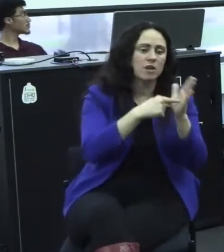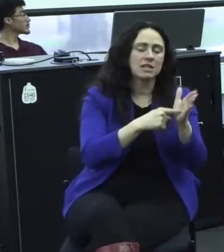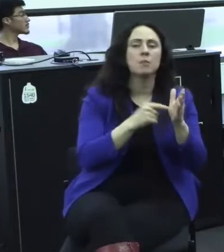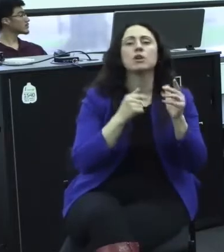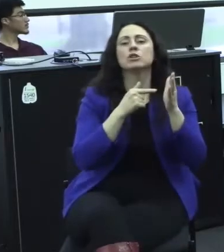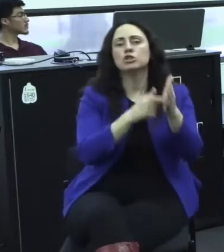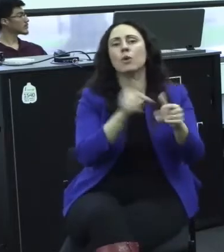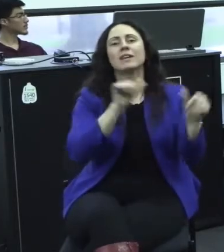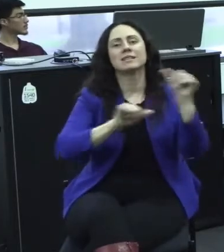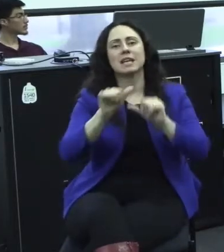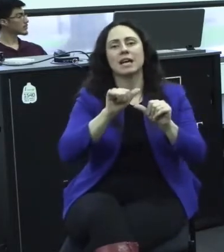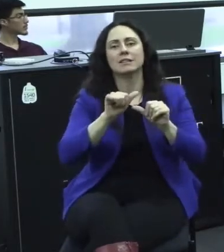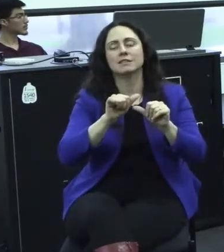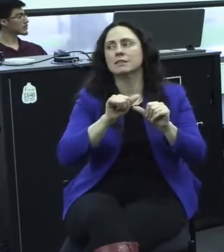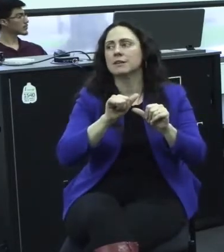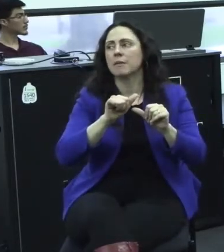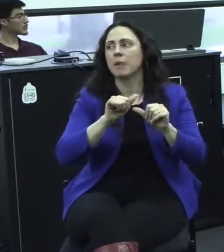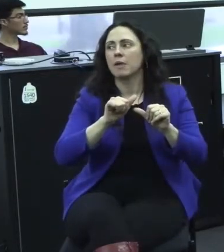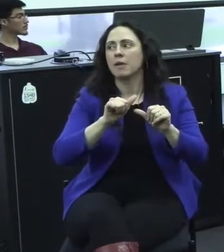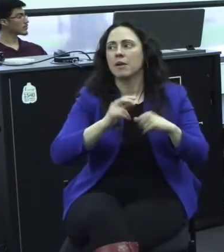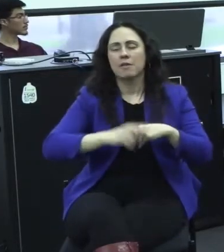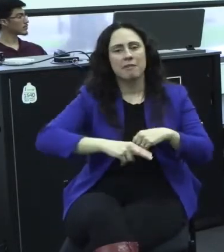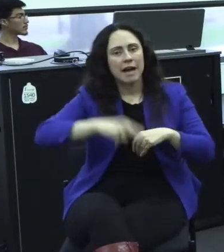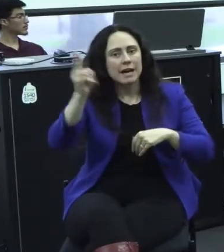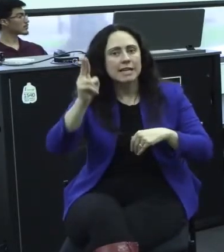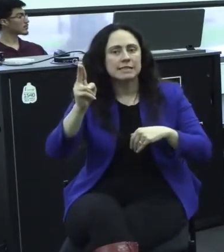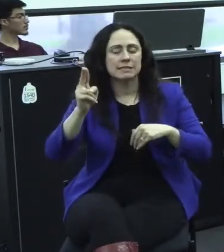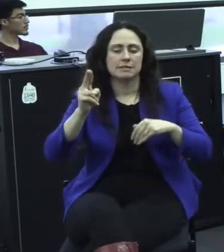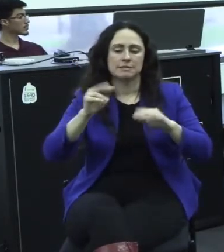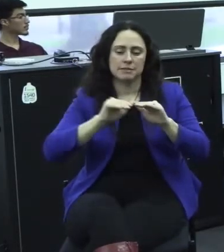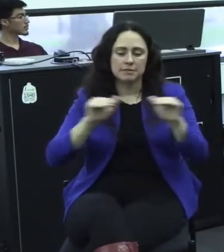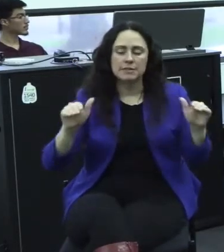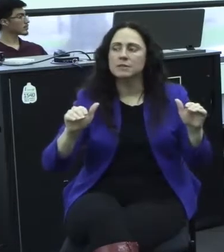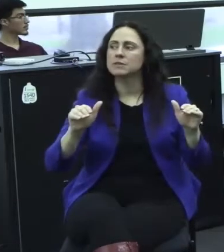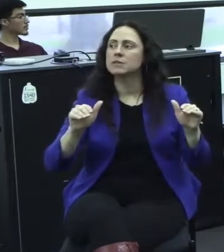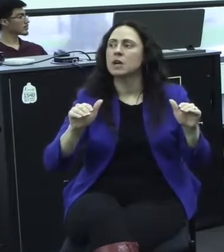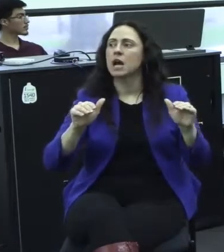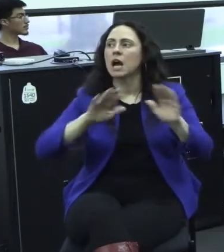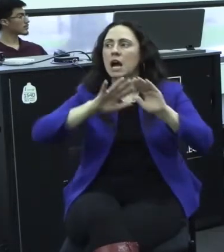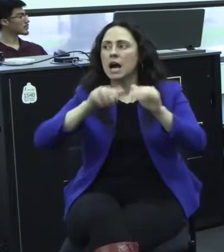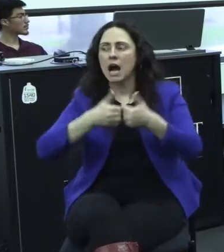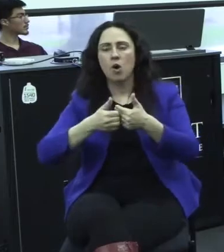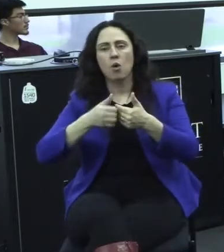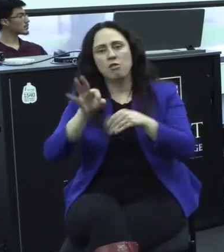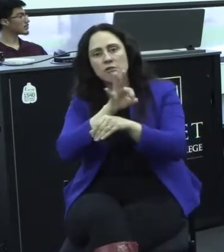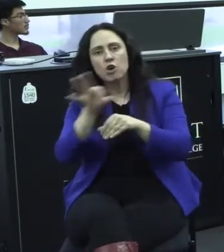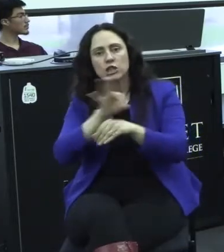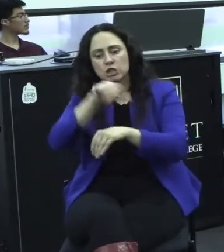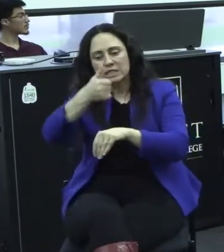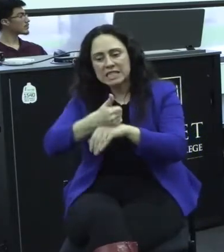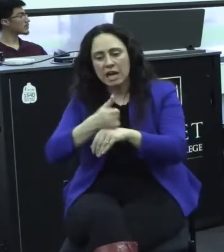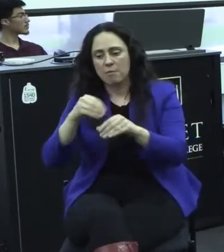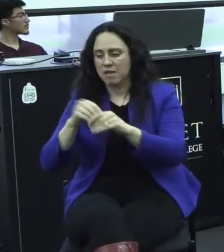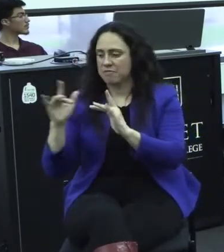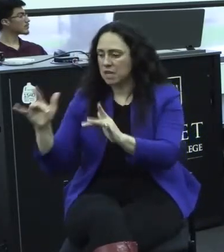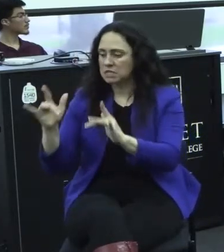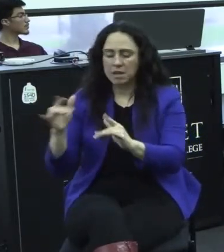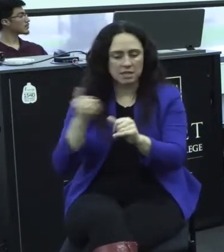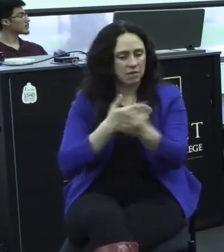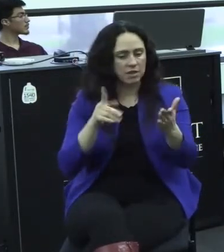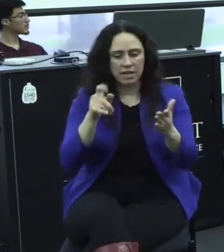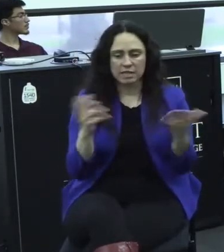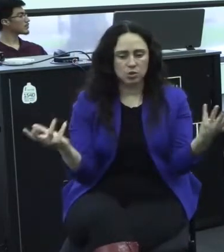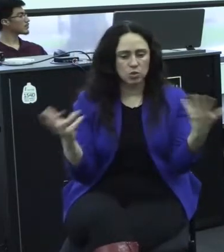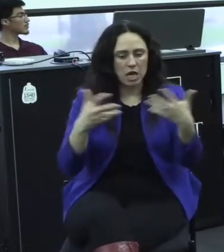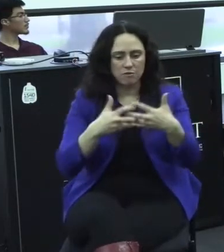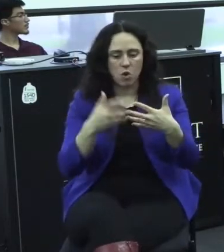science, the height of the casework, the way, and we can keep going, the way the furniture is put in a space, everything has to conform